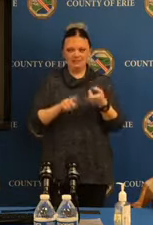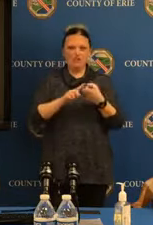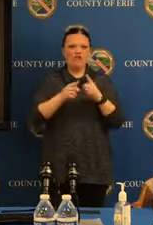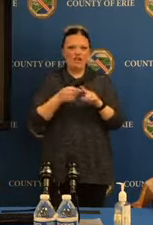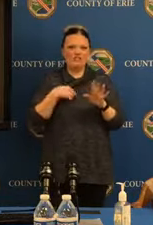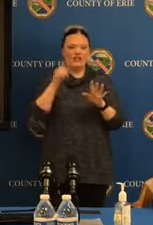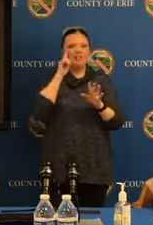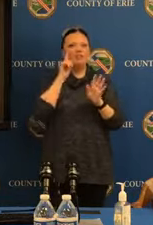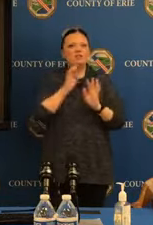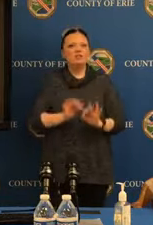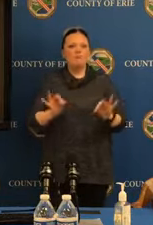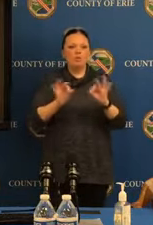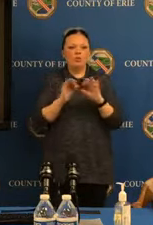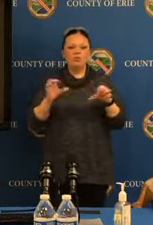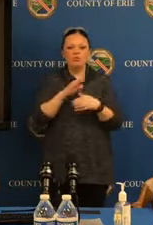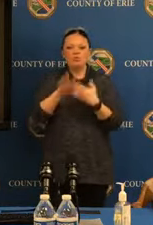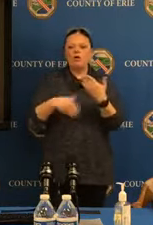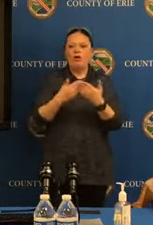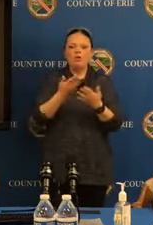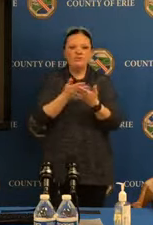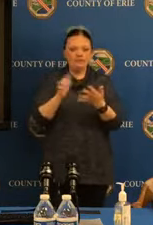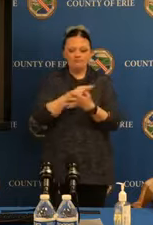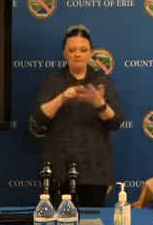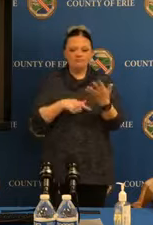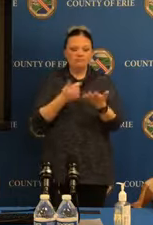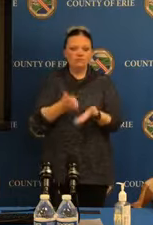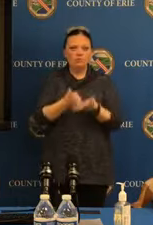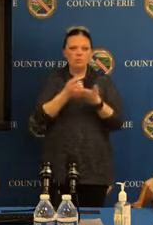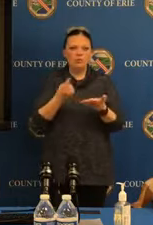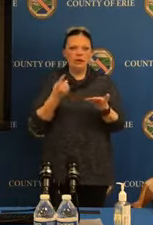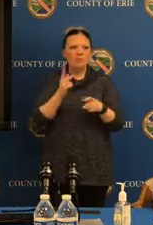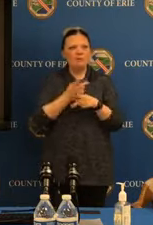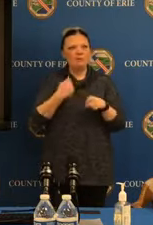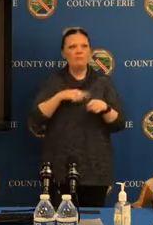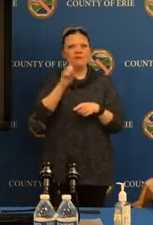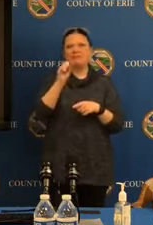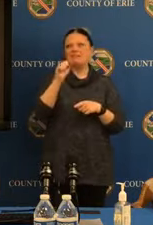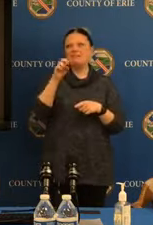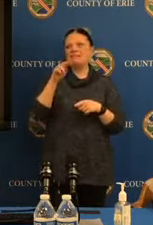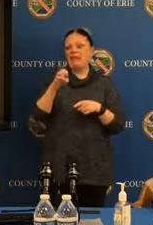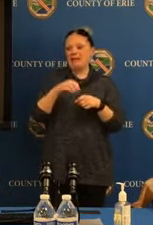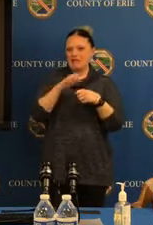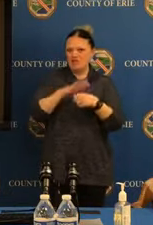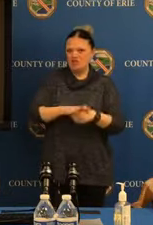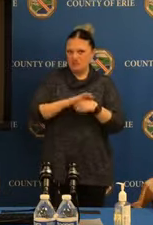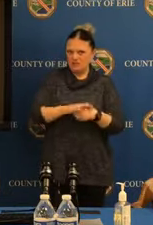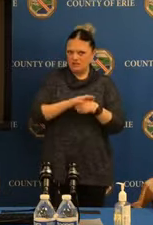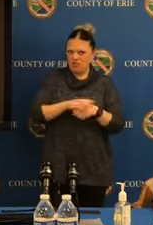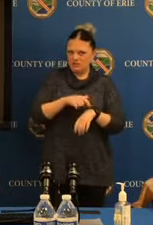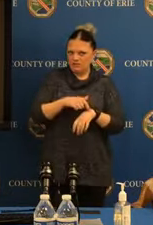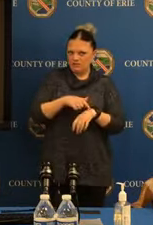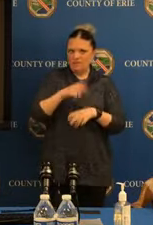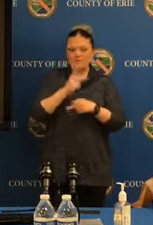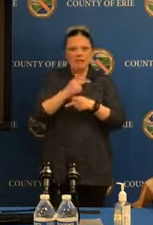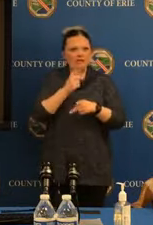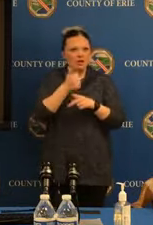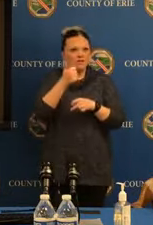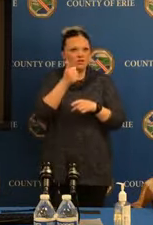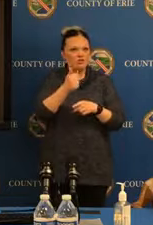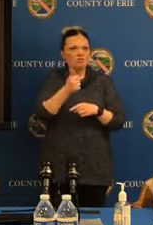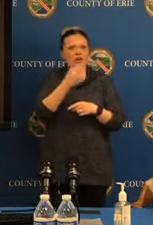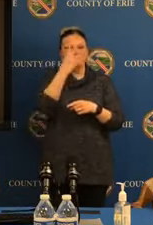it is important to do all of the things that help keep us sane in stressful time periods. We have to take care of ourselves. We have to get enough